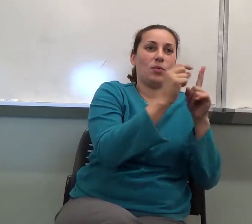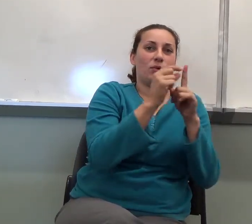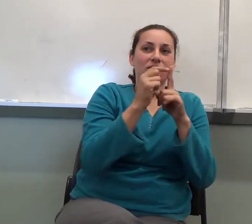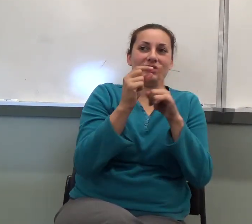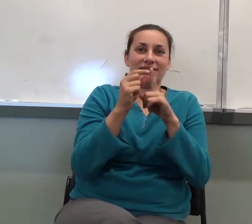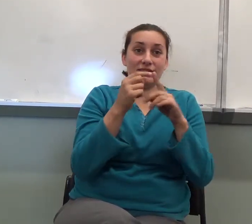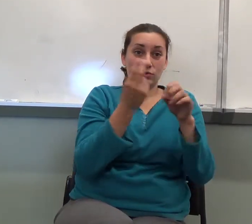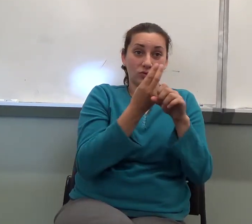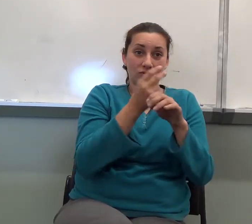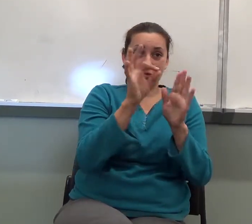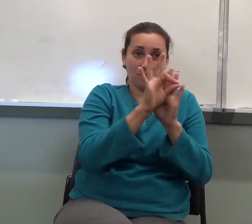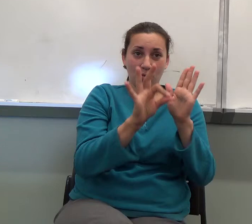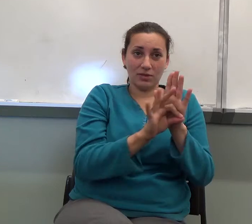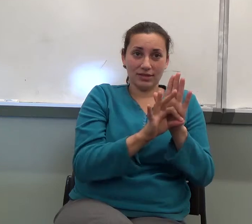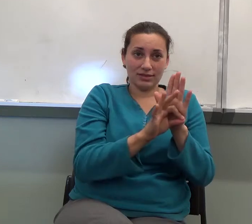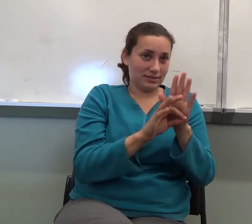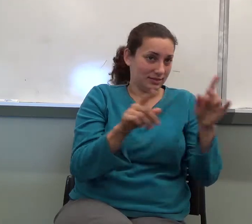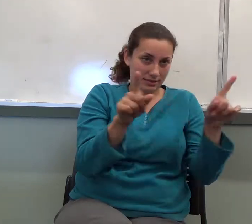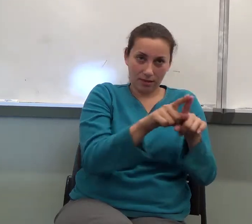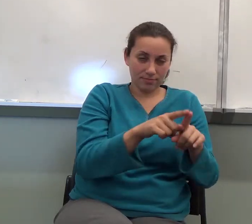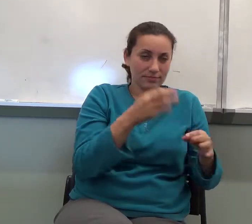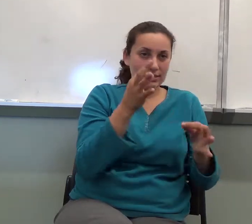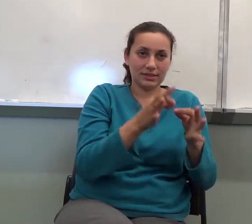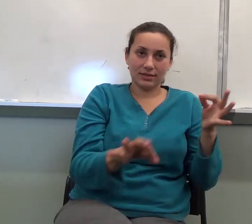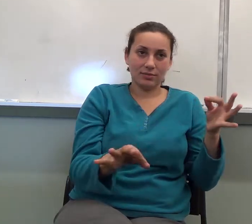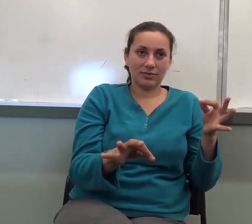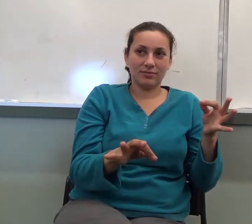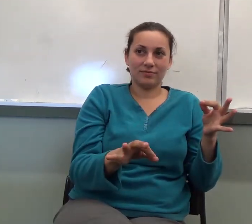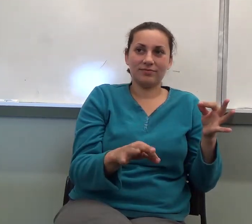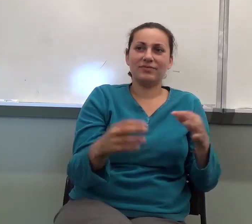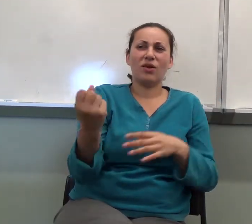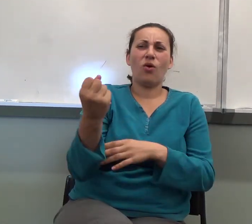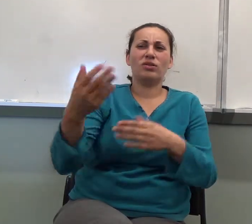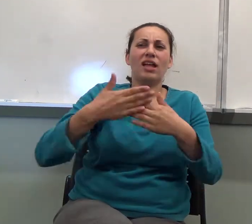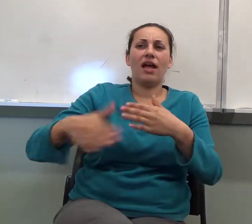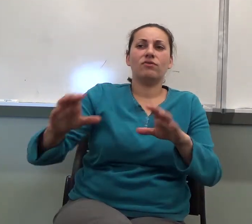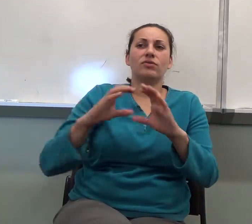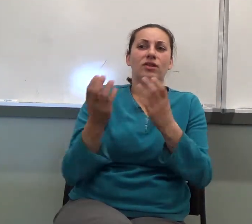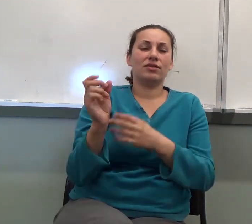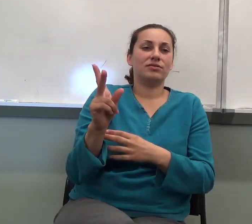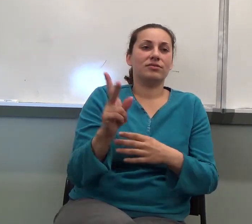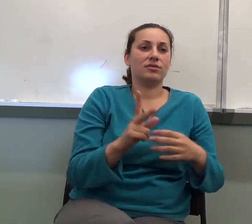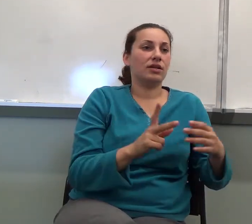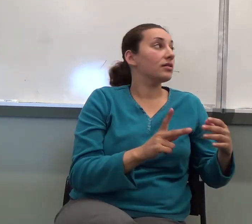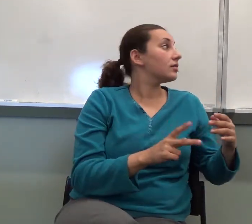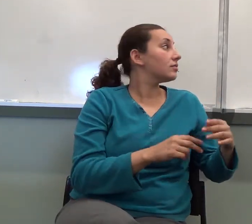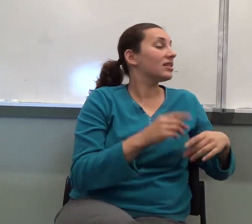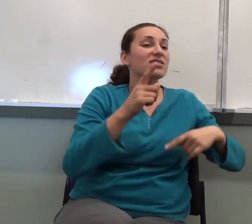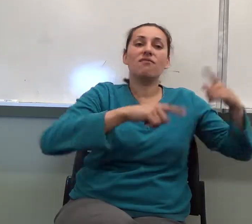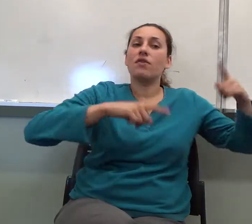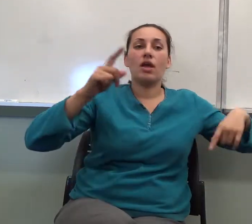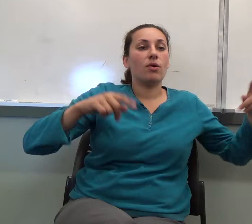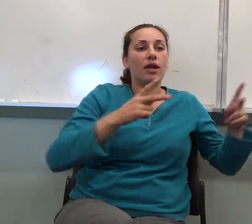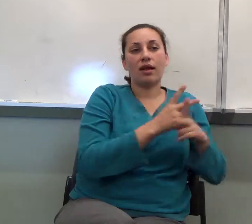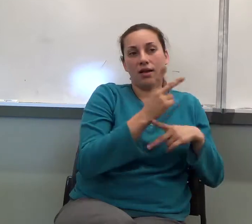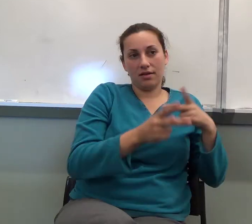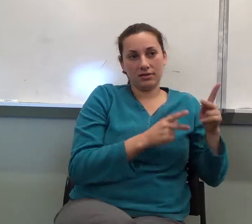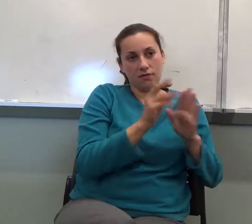formula is the same. Very simple use. And then they have all the different variations on it. Then you get stuff like this. Amount of